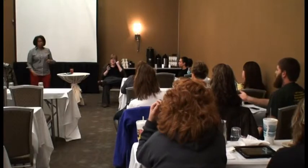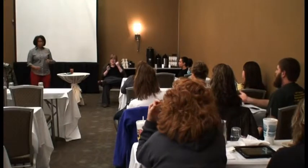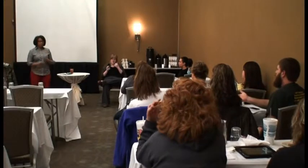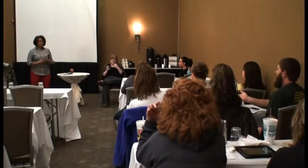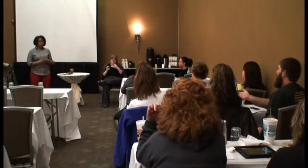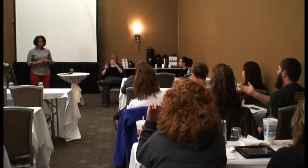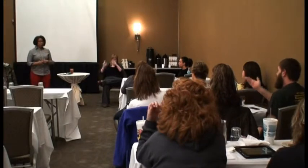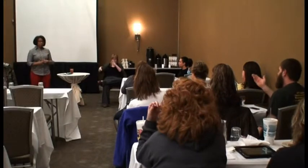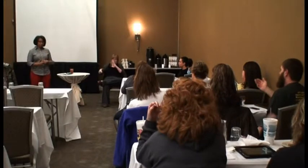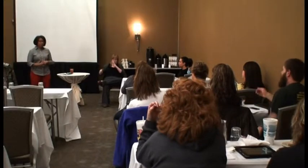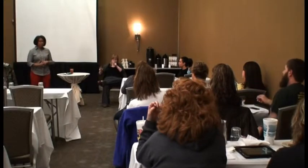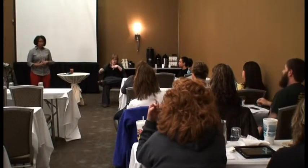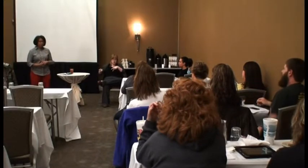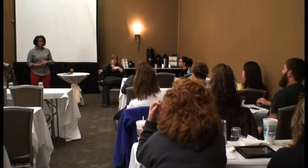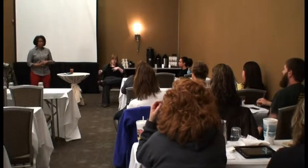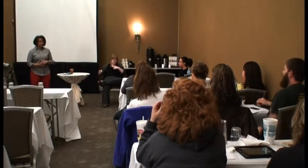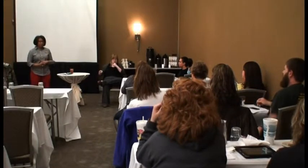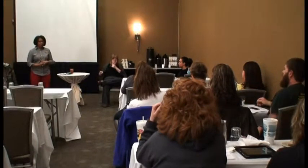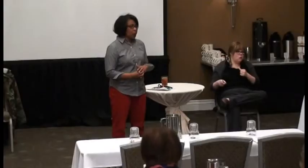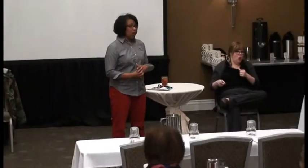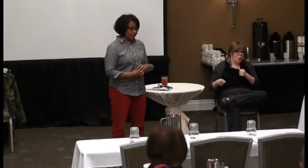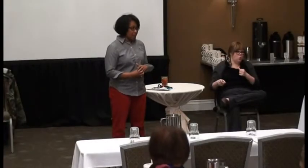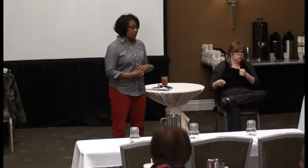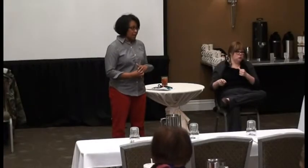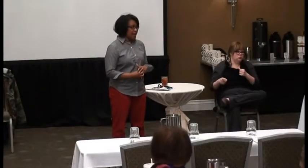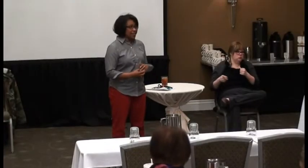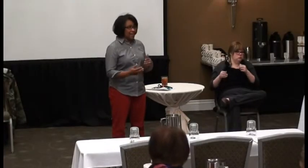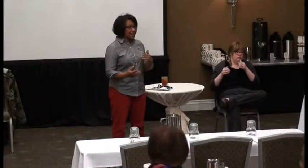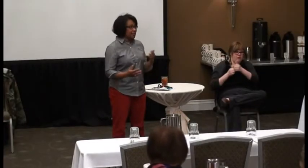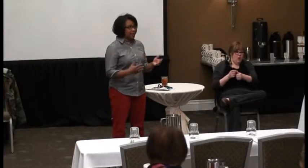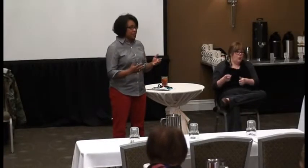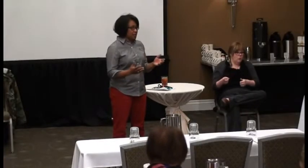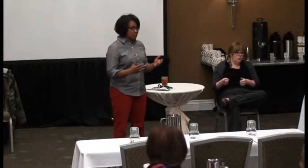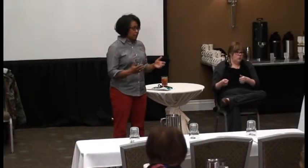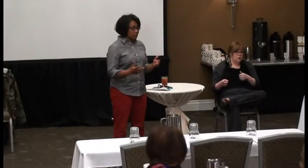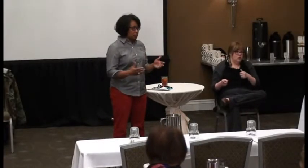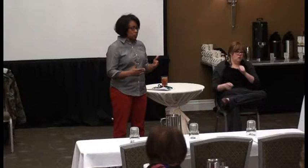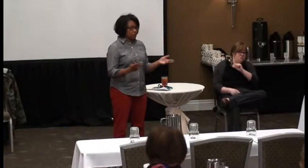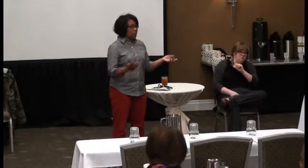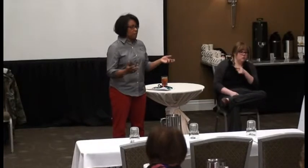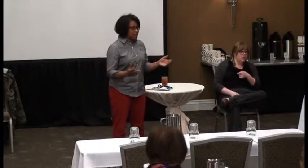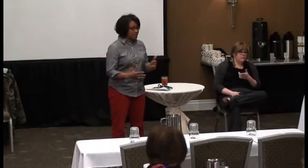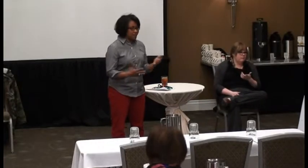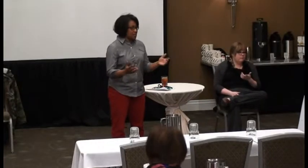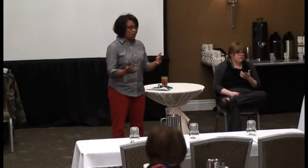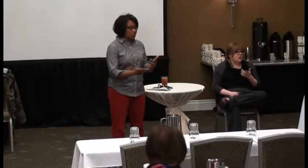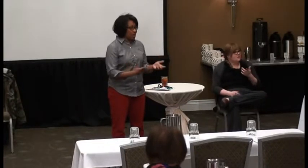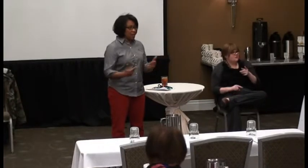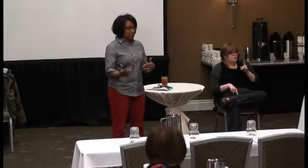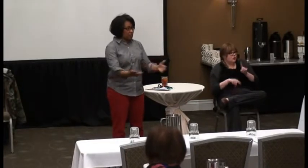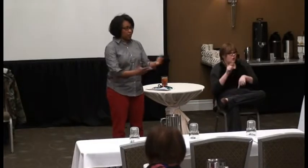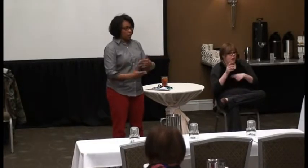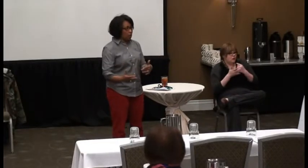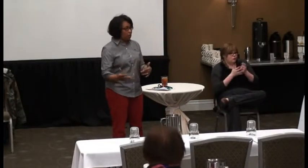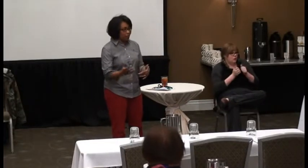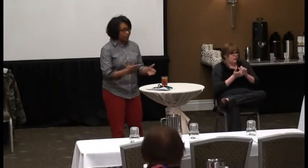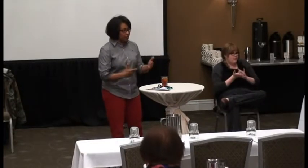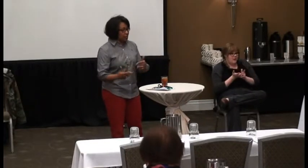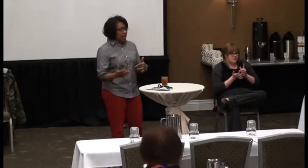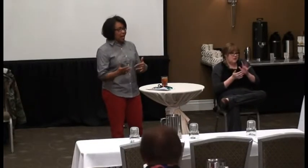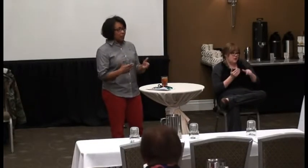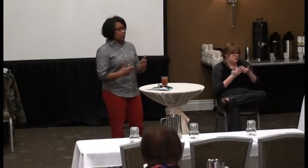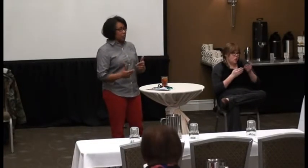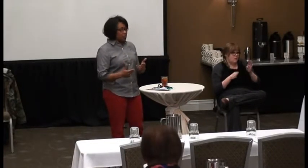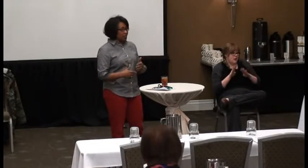he doesn't do what they ask. It's not Yeah. necessarily. Right, and that's not something you treat with medicine. That's all behavior. That's all part